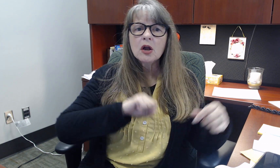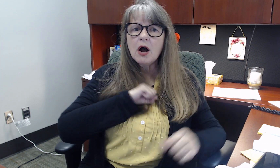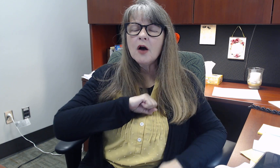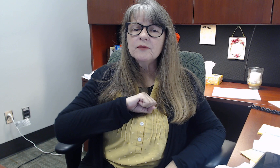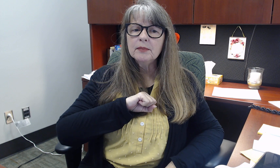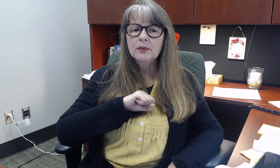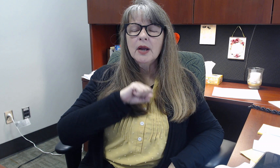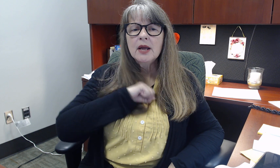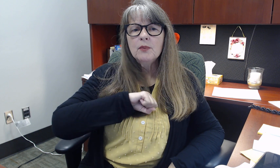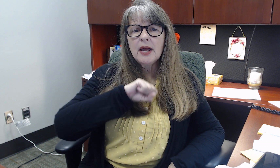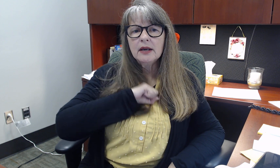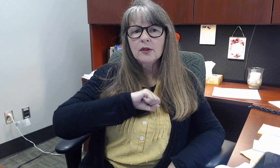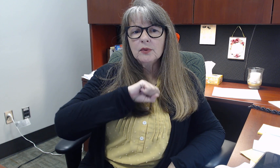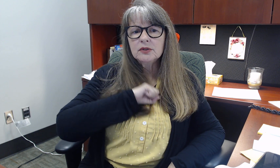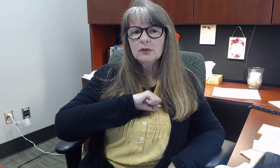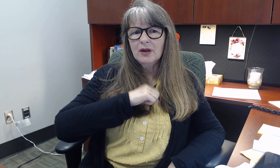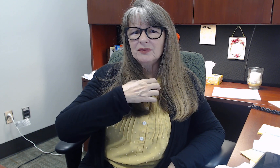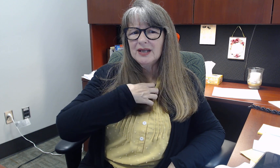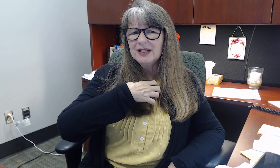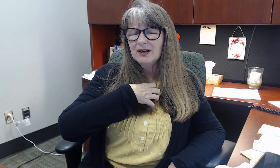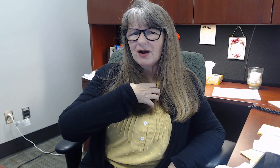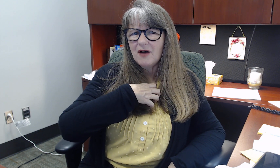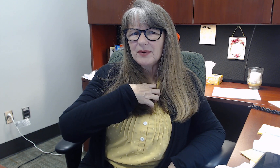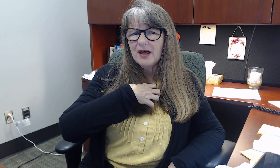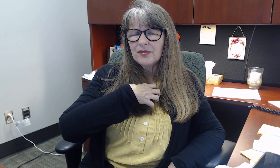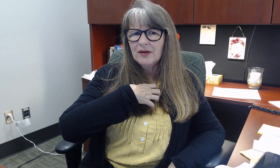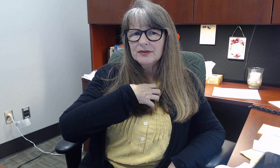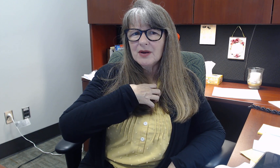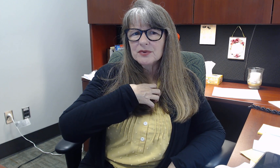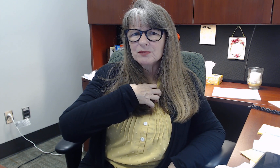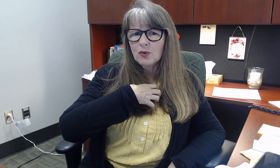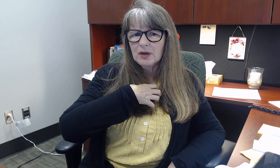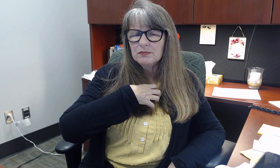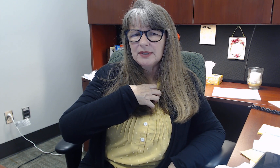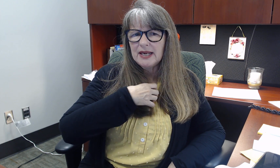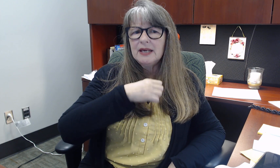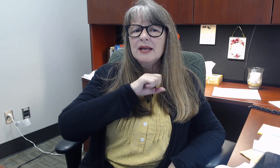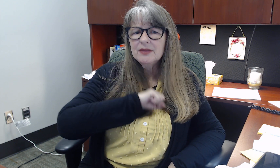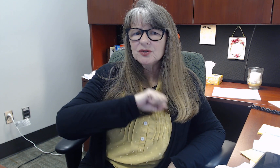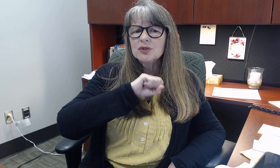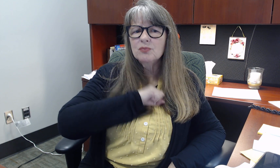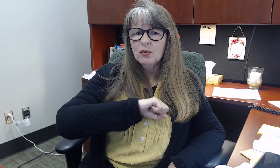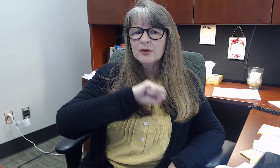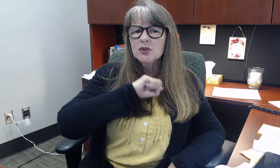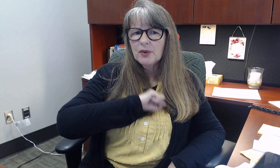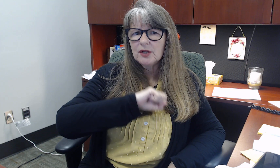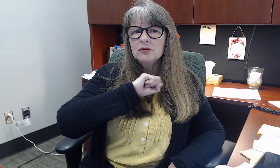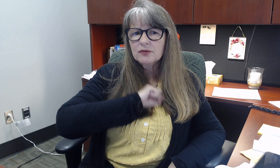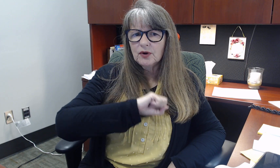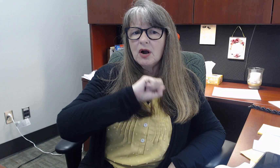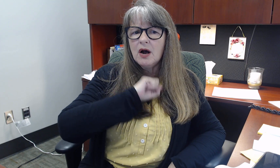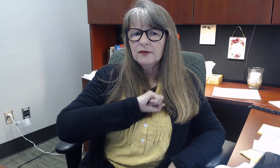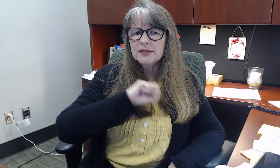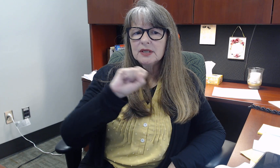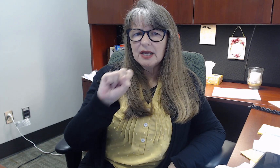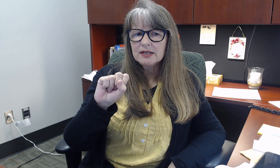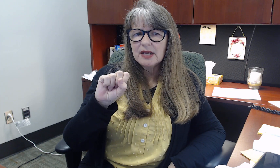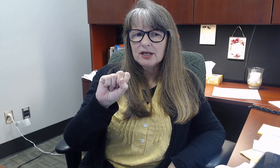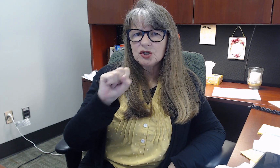Cough. Remember, we had another one. They did a cough, but I thought that was more complain. This is what I use for cough. It's an S hand shape